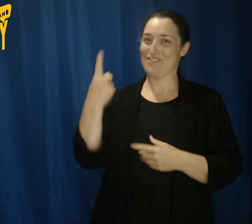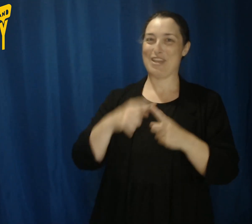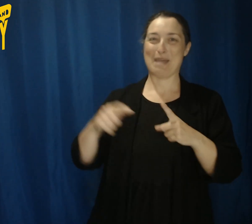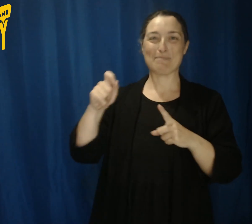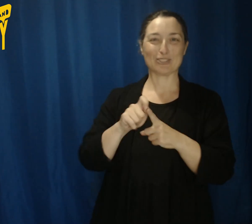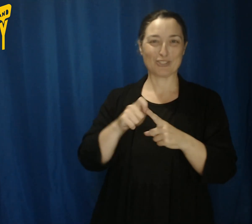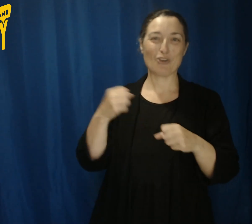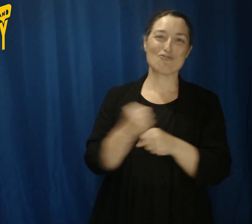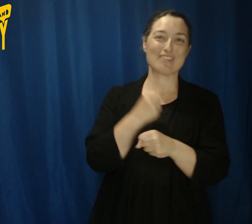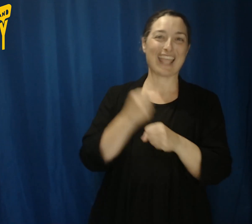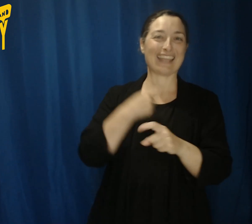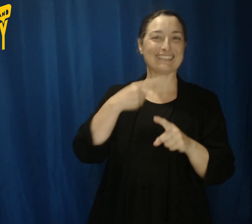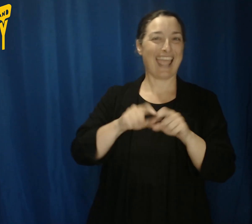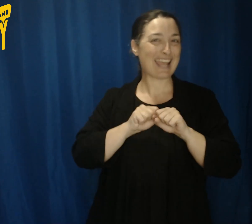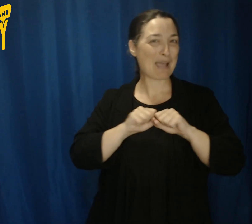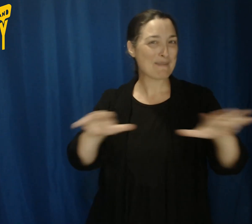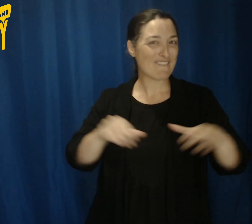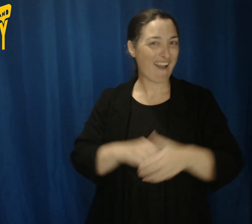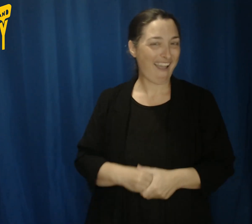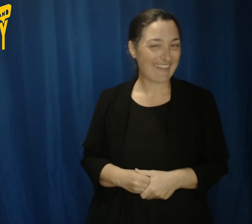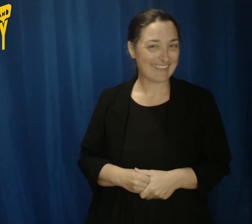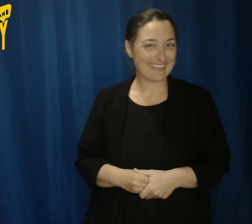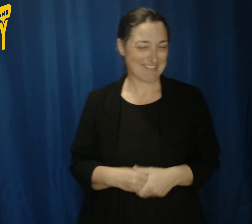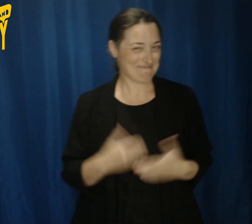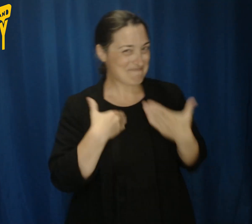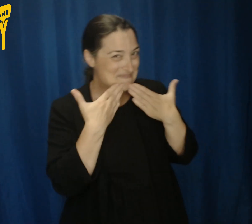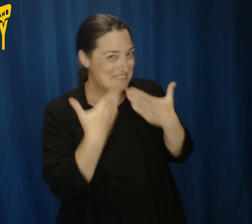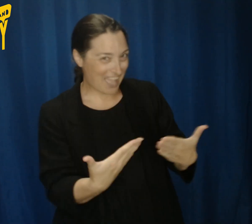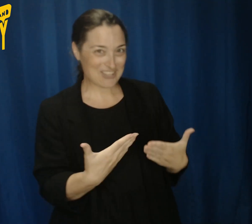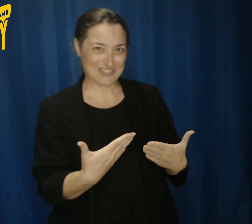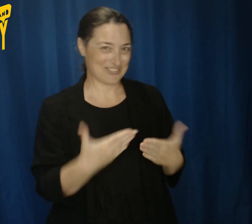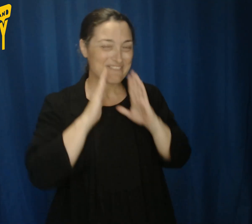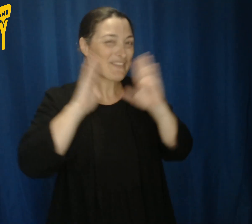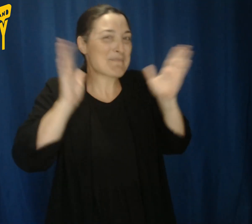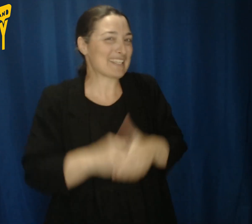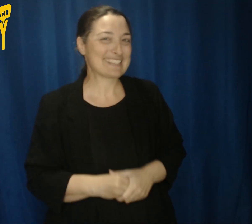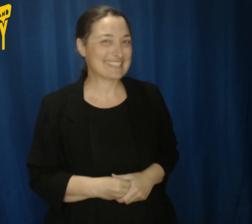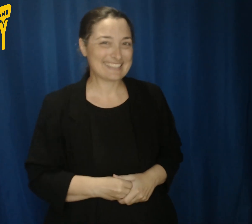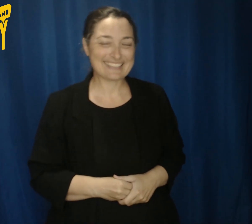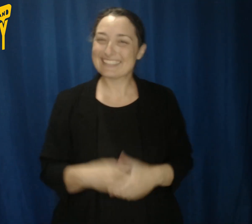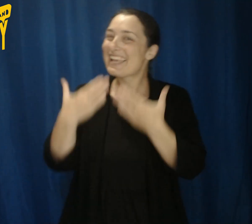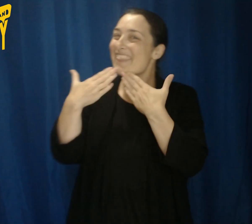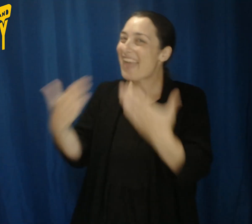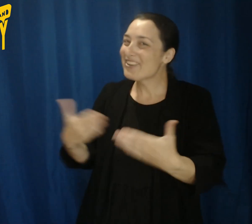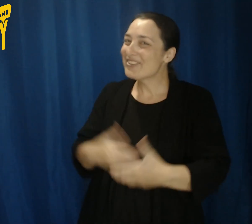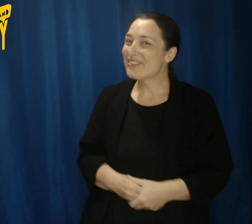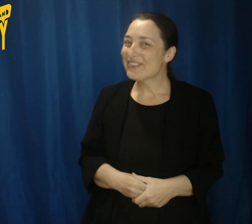and Amplify. Oh, thanks. That was fabulous. Thank you.